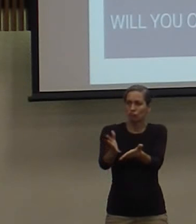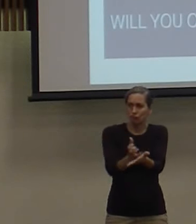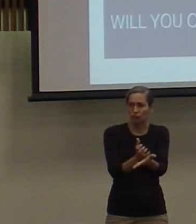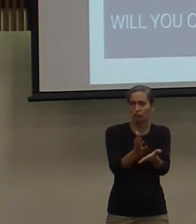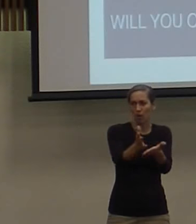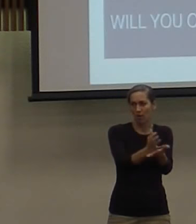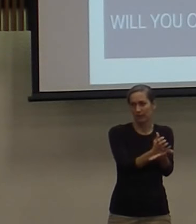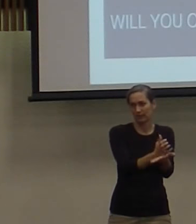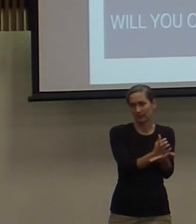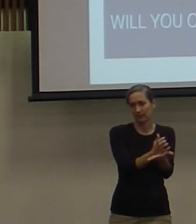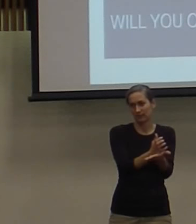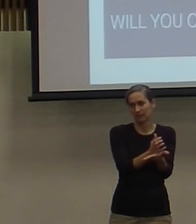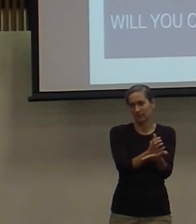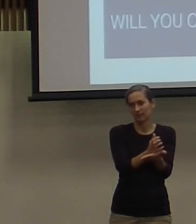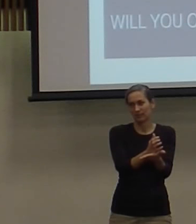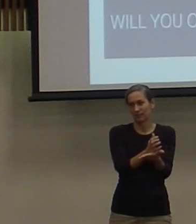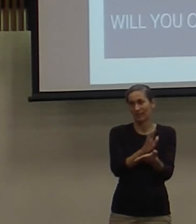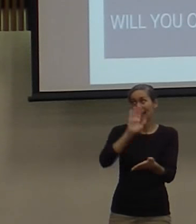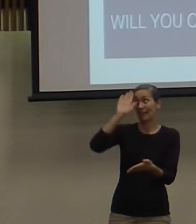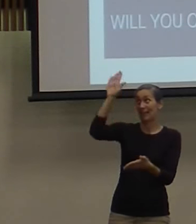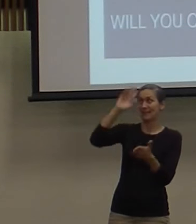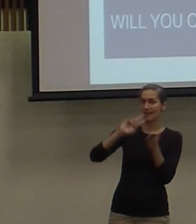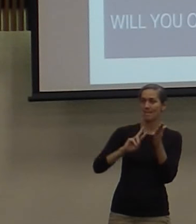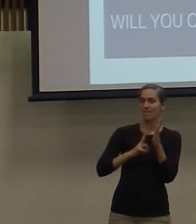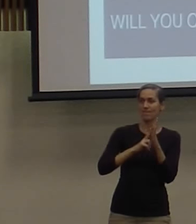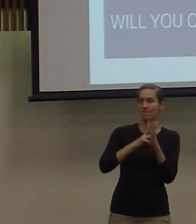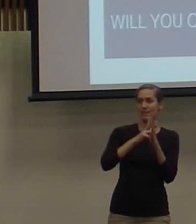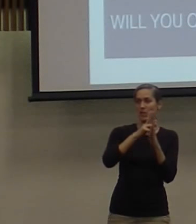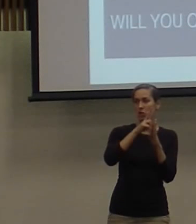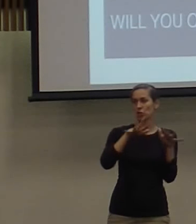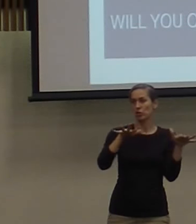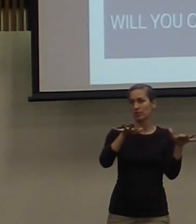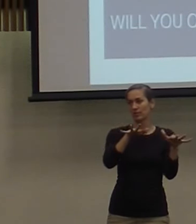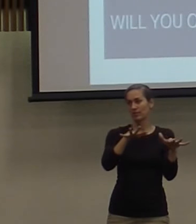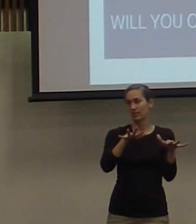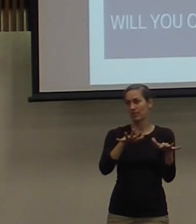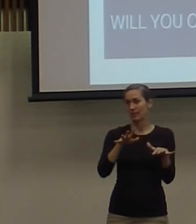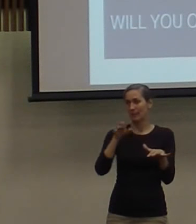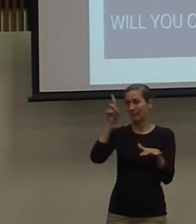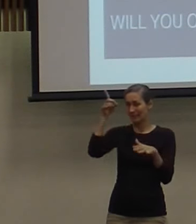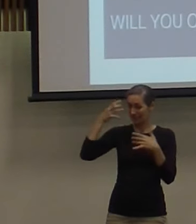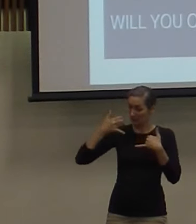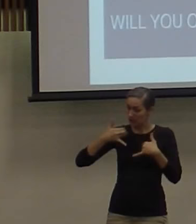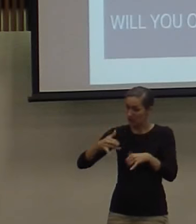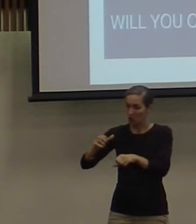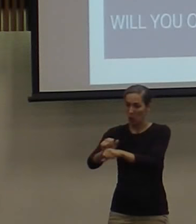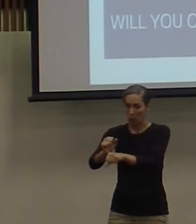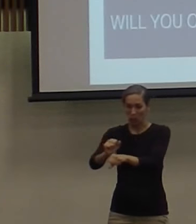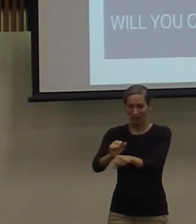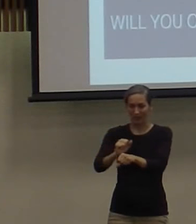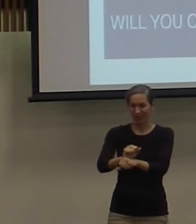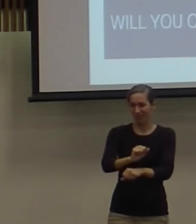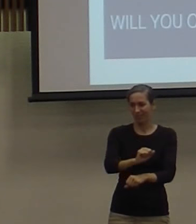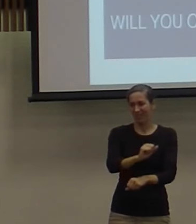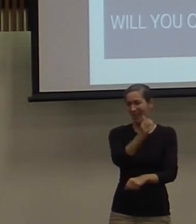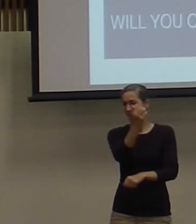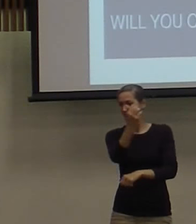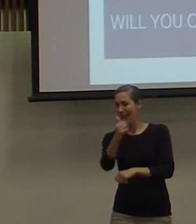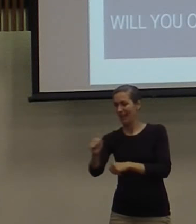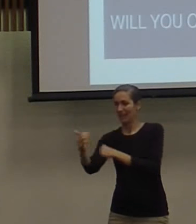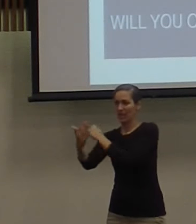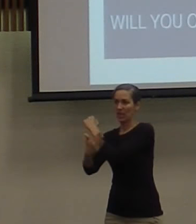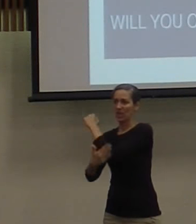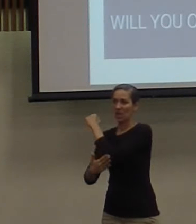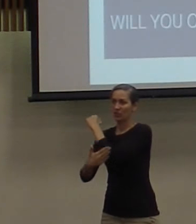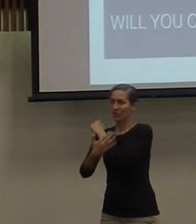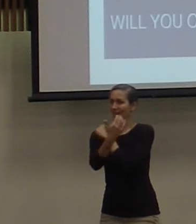the Lord venture? Because he is still at work in any country, in anywhere that we